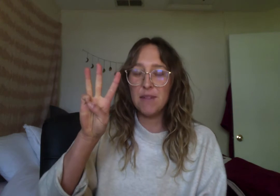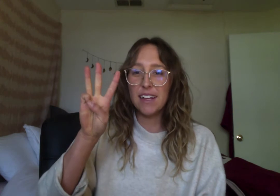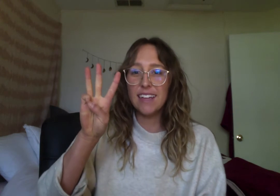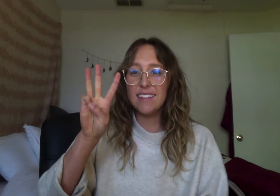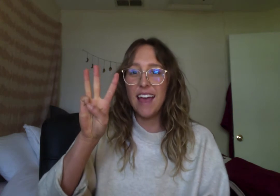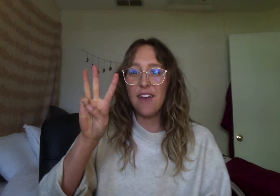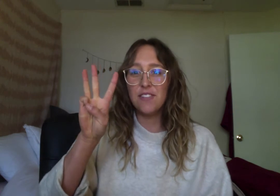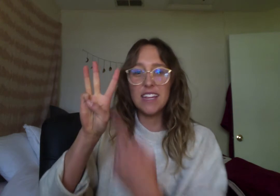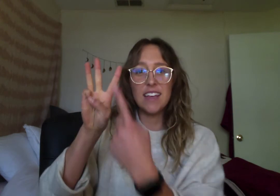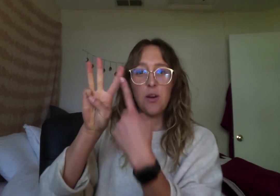monkeys left?